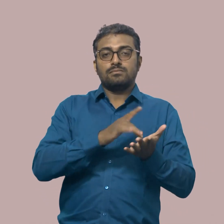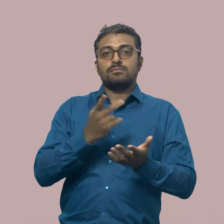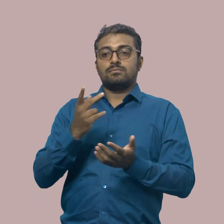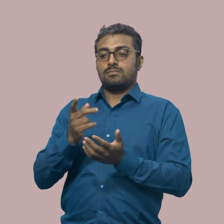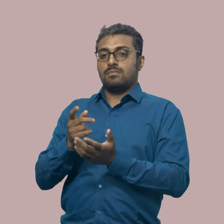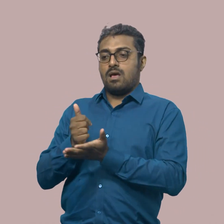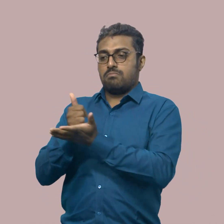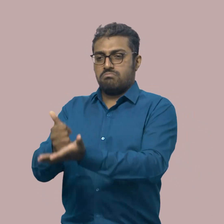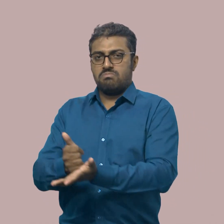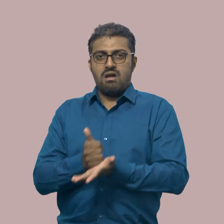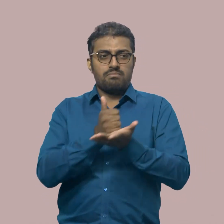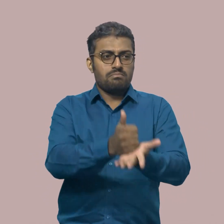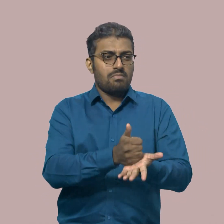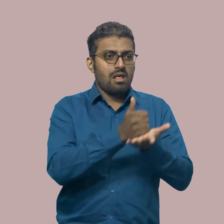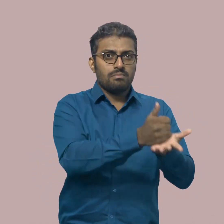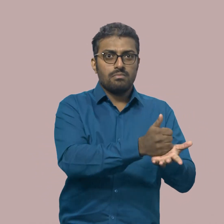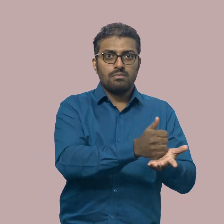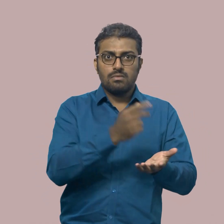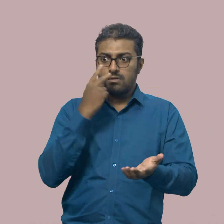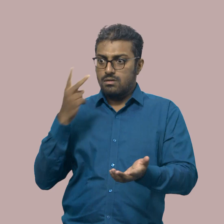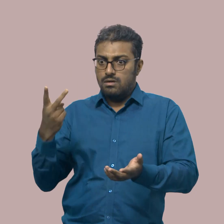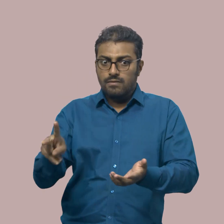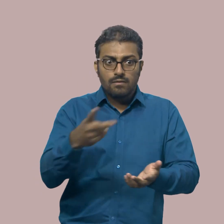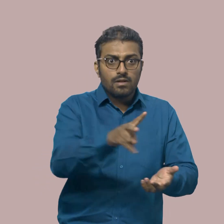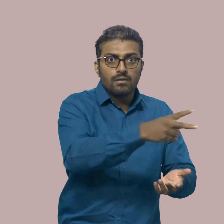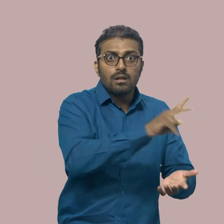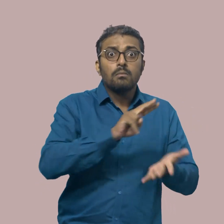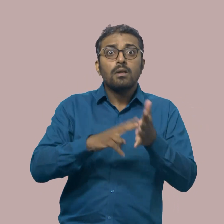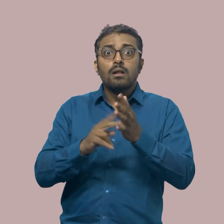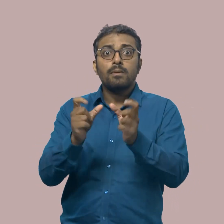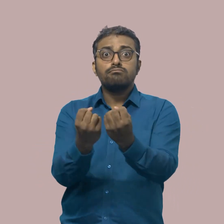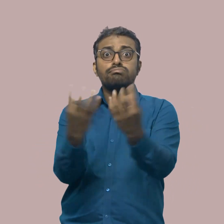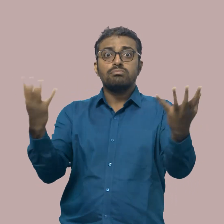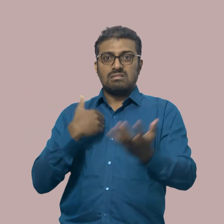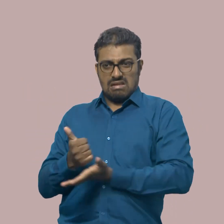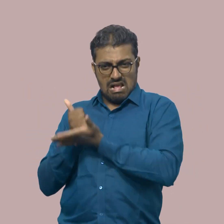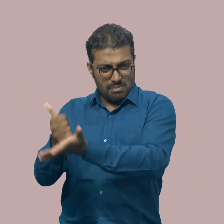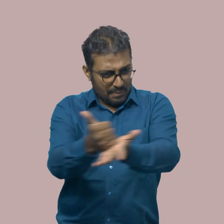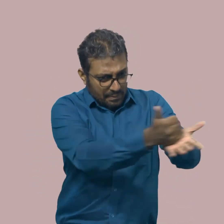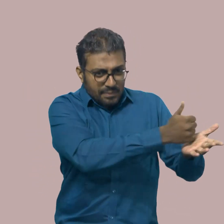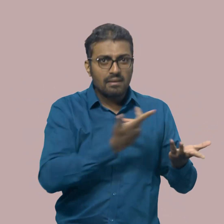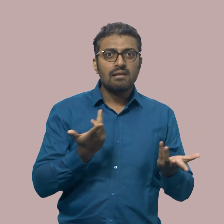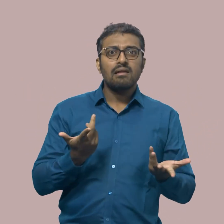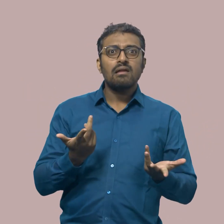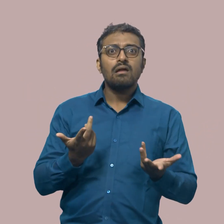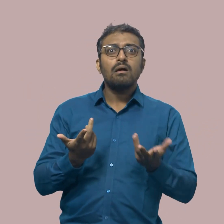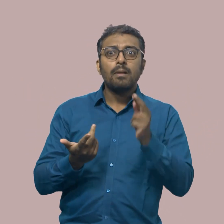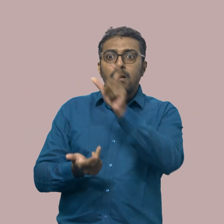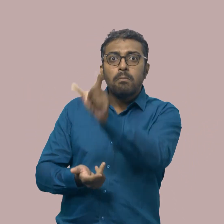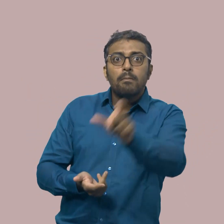The verb sign can be repeated at different location and the signing space to indicate that the verb action has